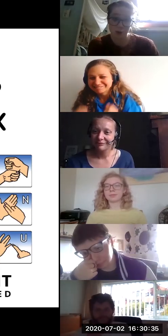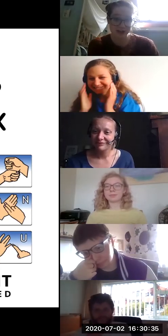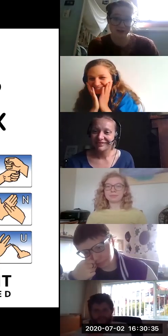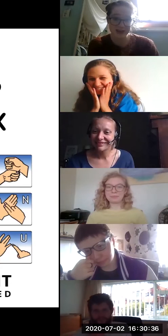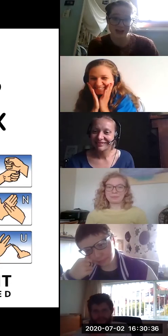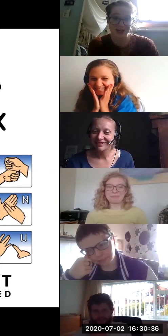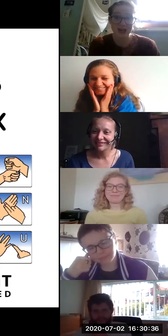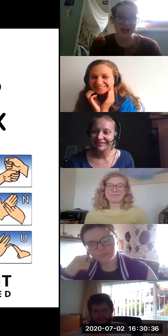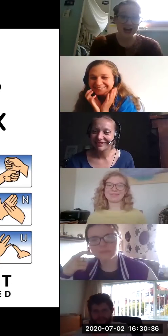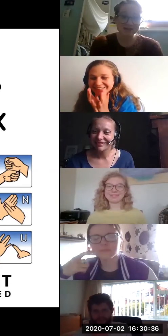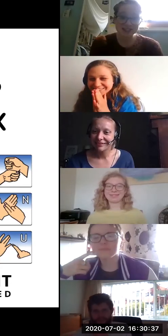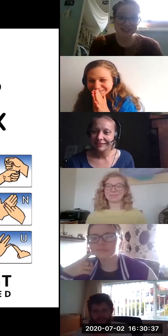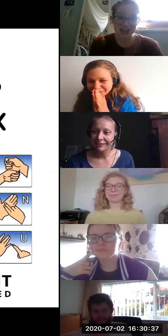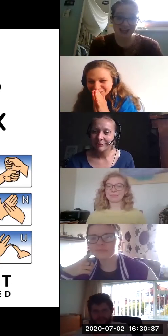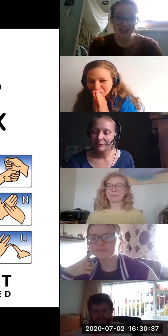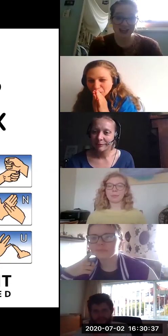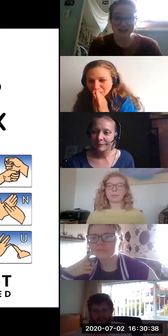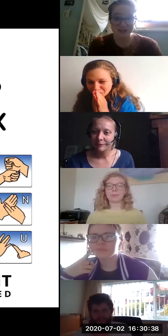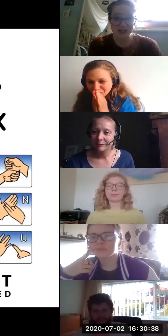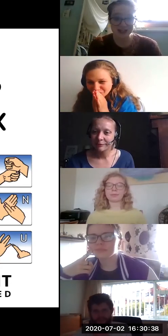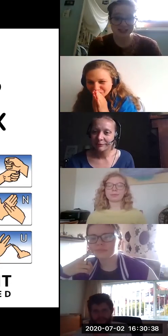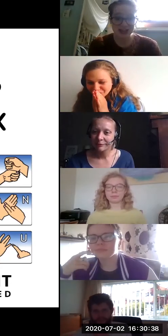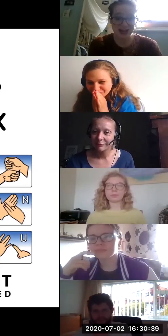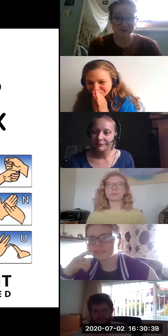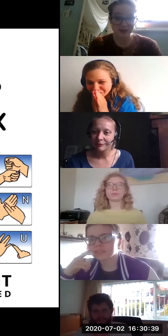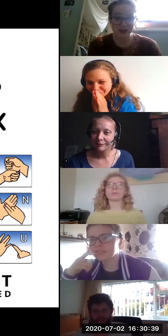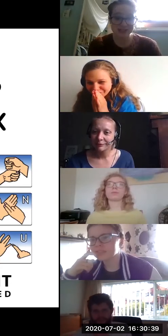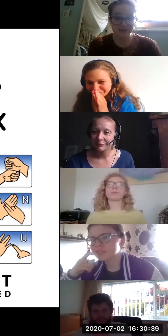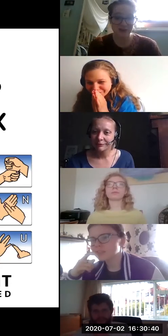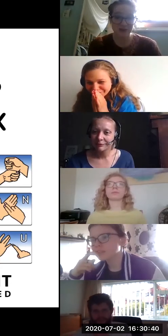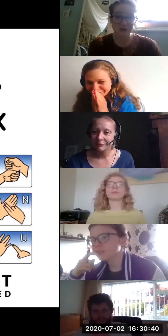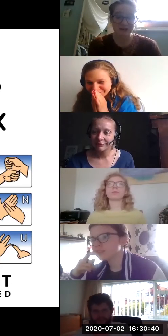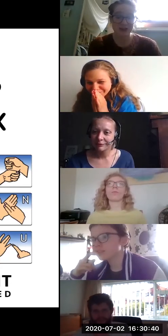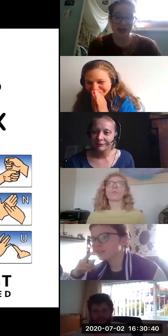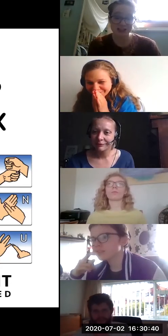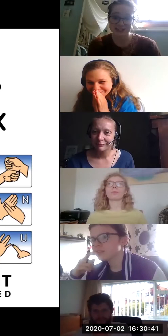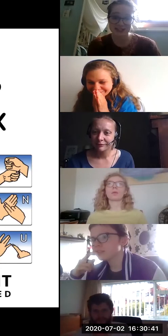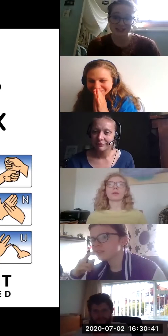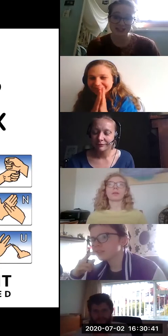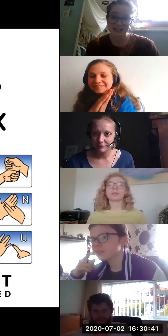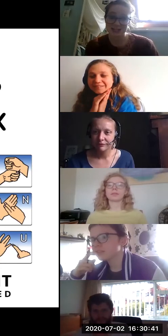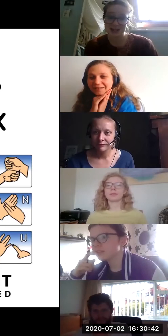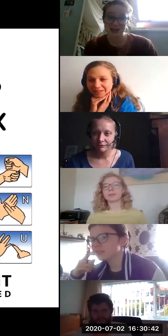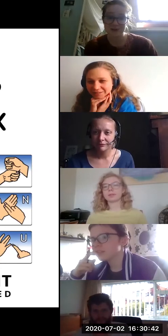so we're all in it together. I'm gonna say the question words, and I want you guys to do the action.